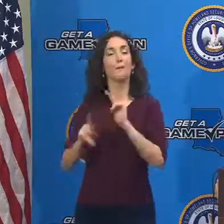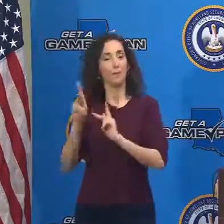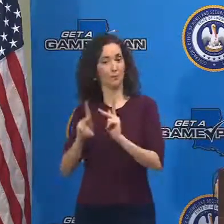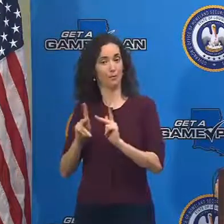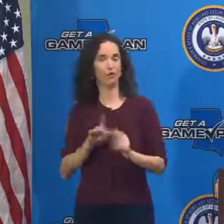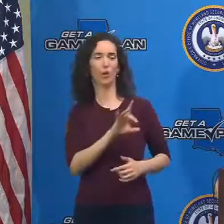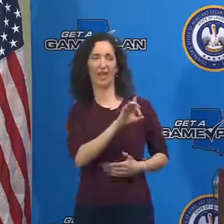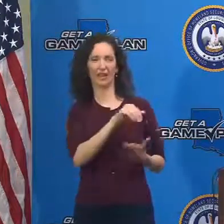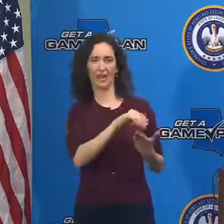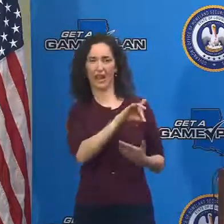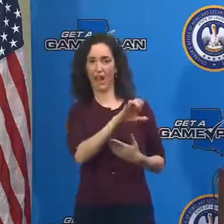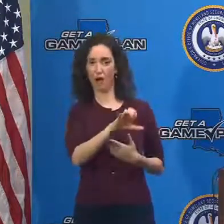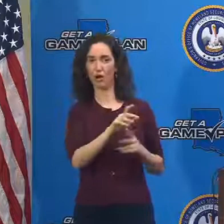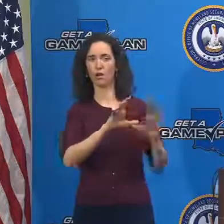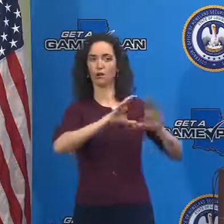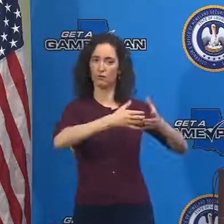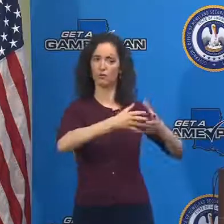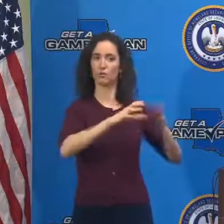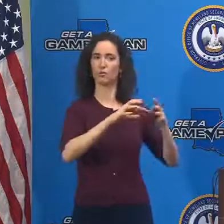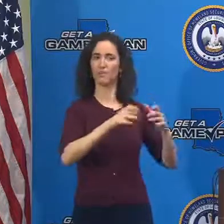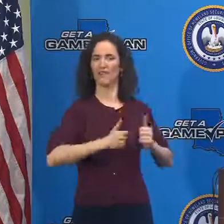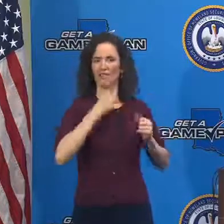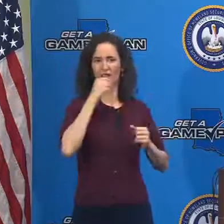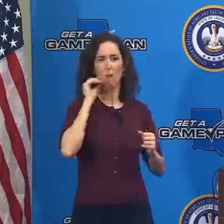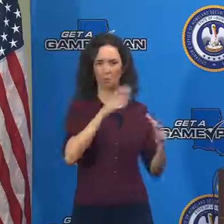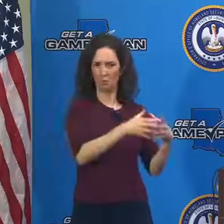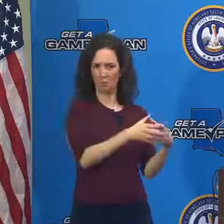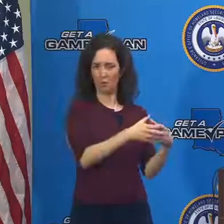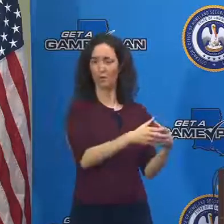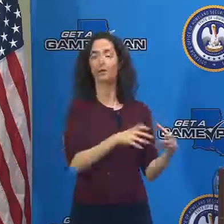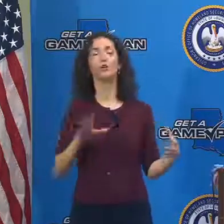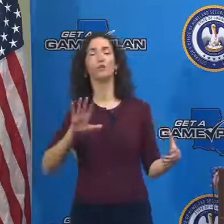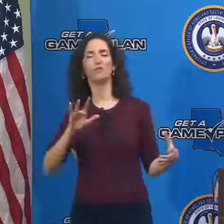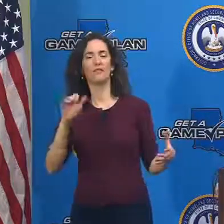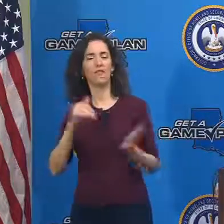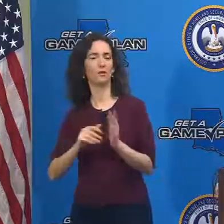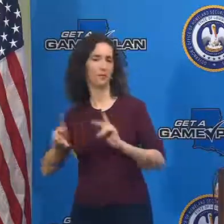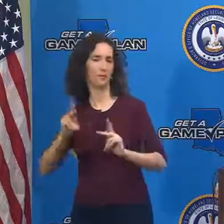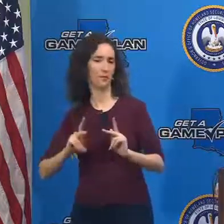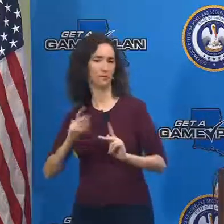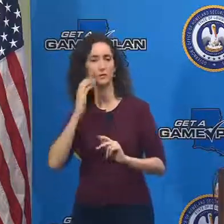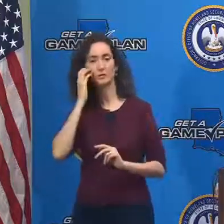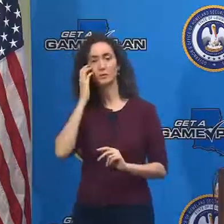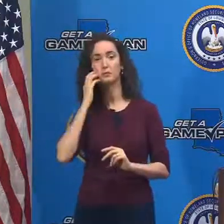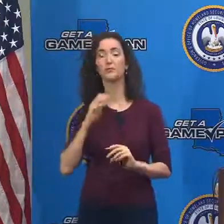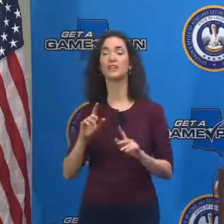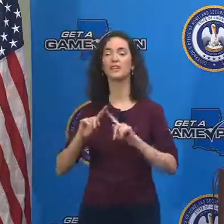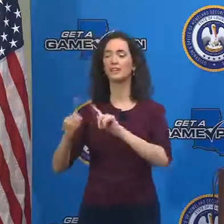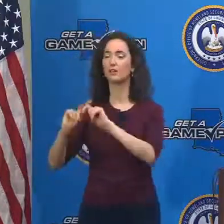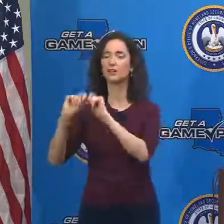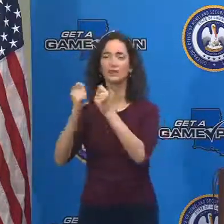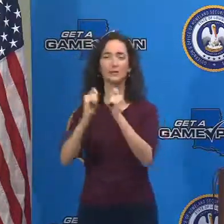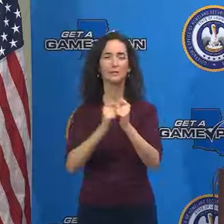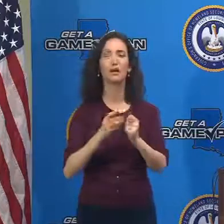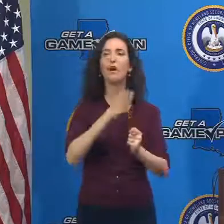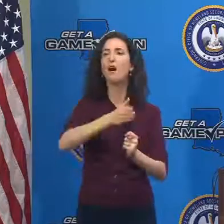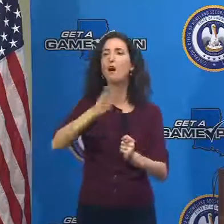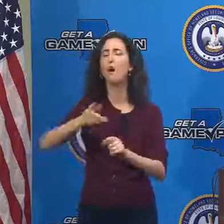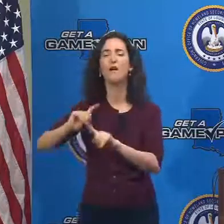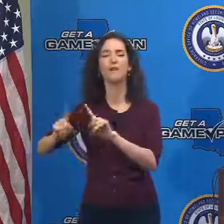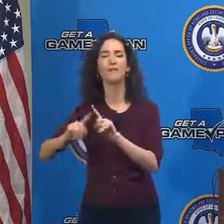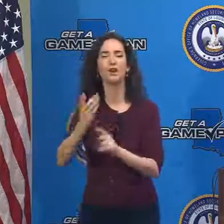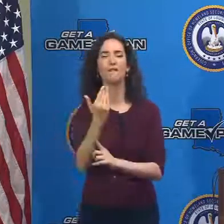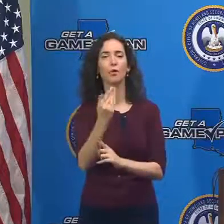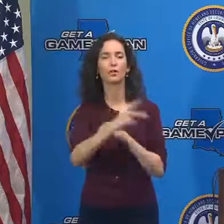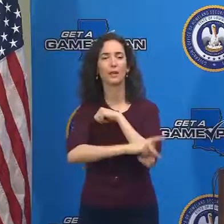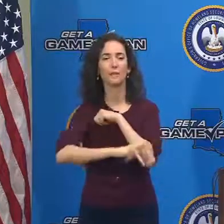that program. We have disaster survivor assistance teams working in 14 parishes today. Those are teams that will go